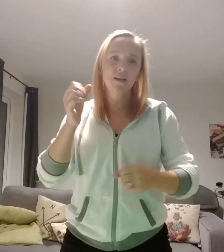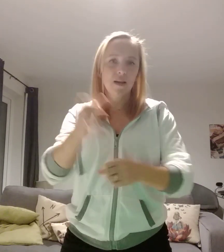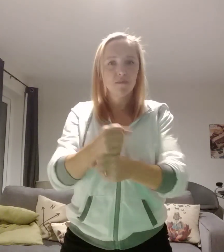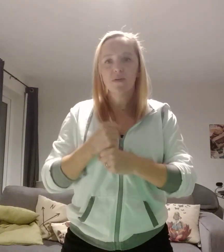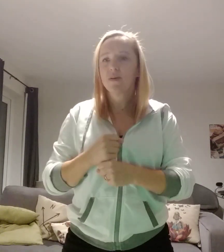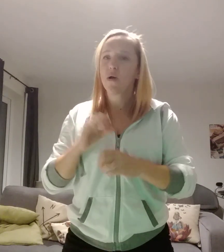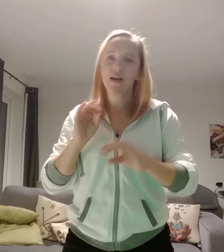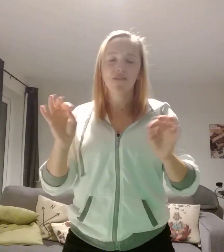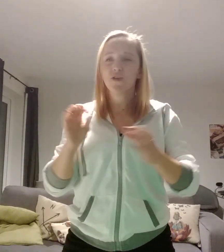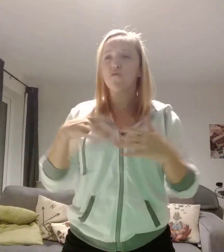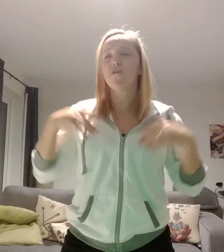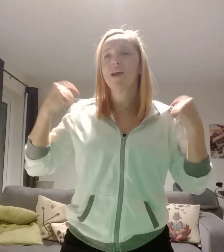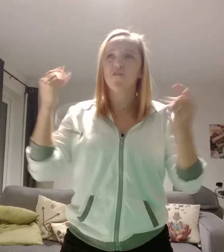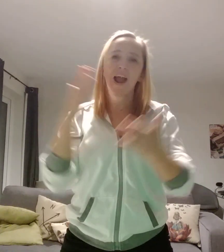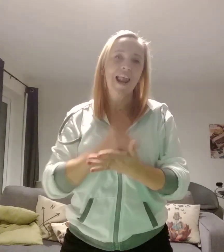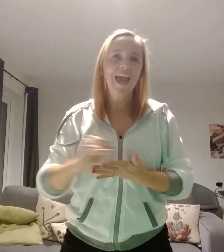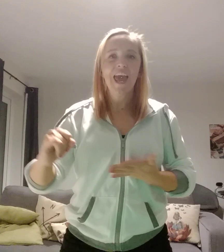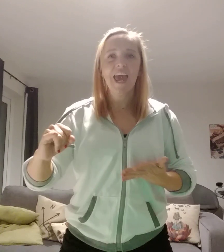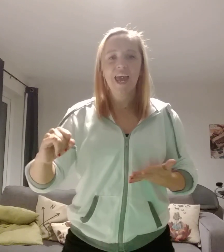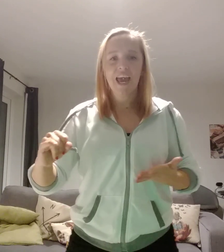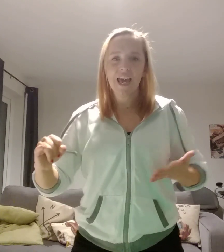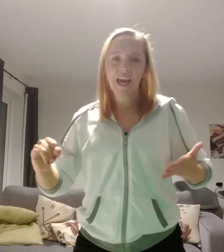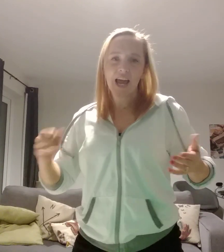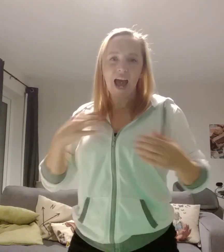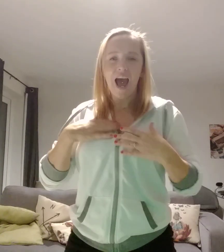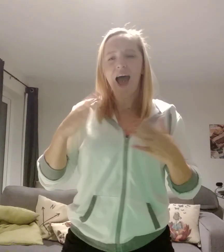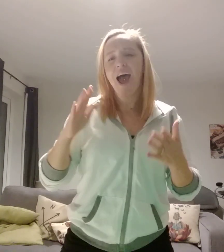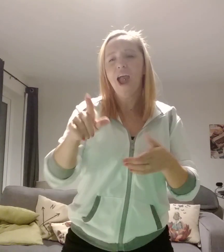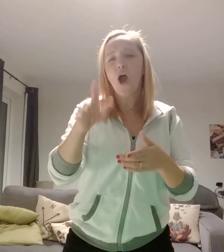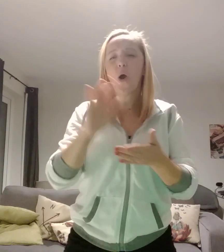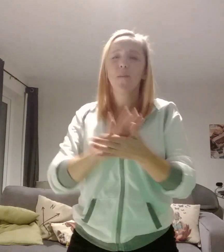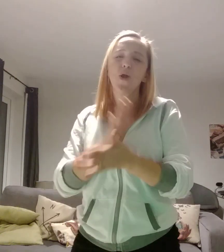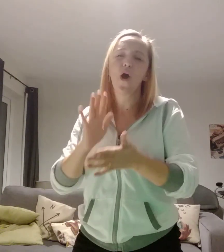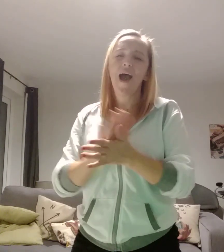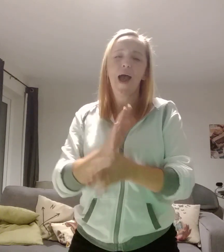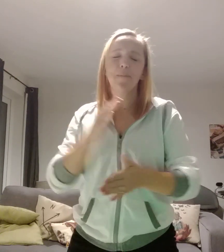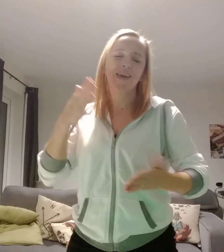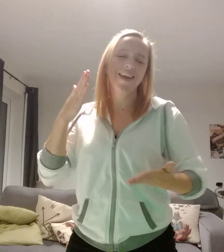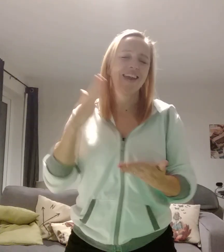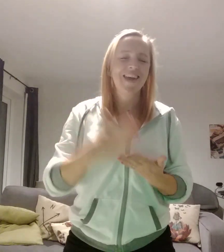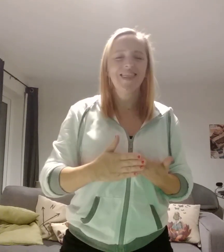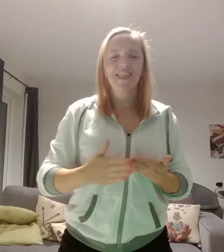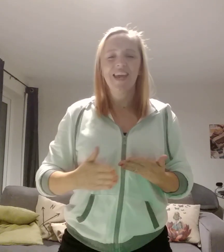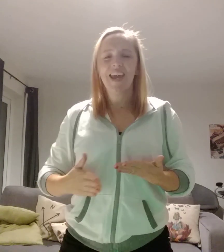you don't live to regret it. I hope you're happy in me.